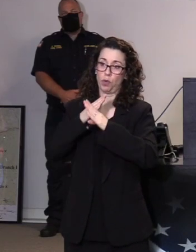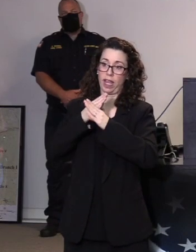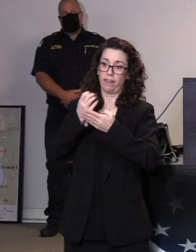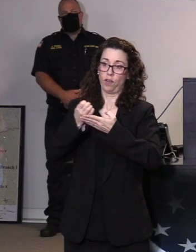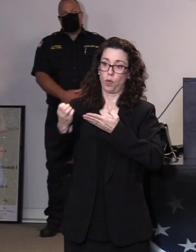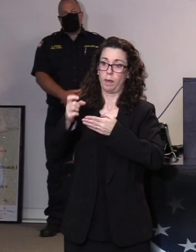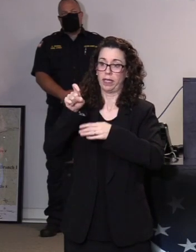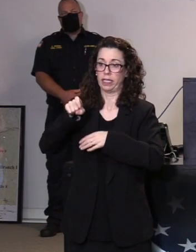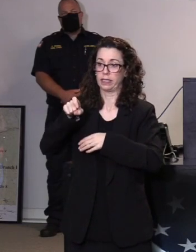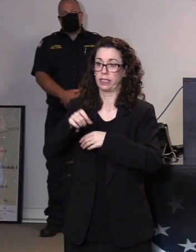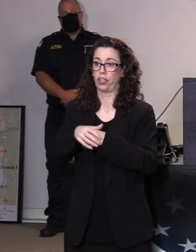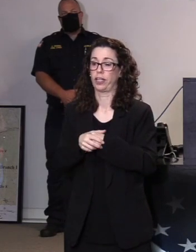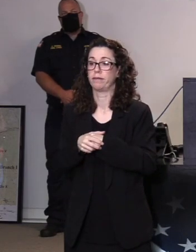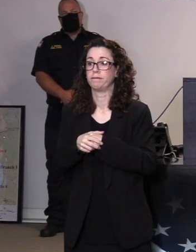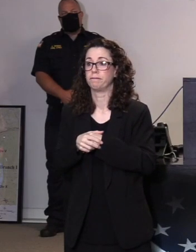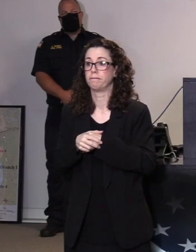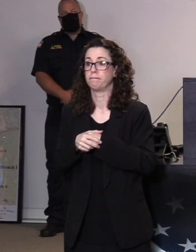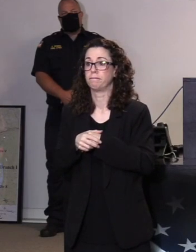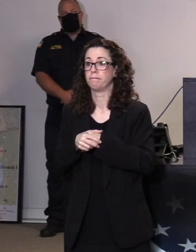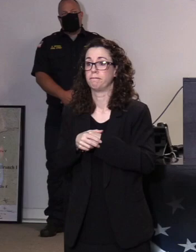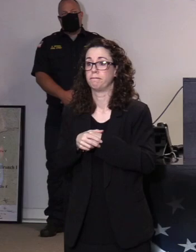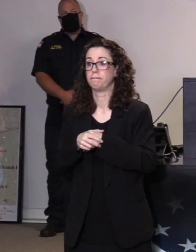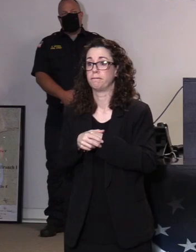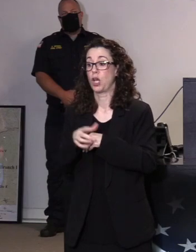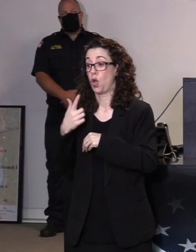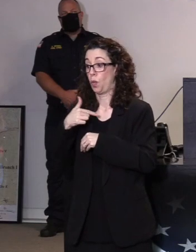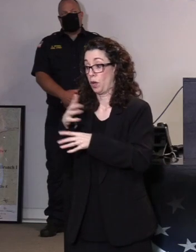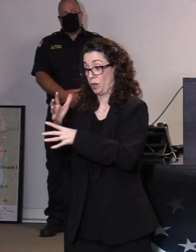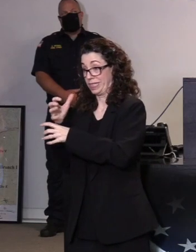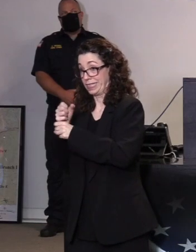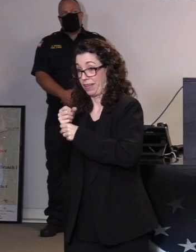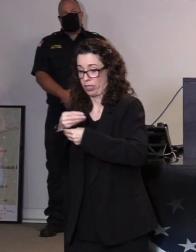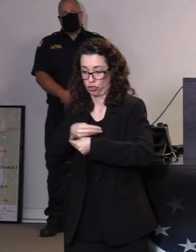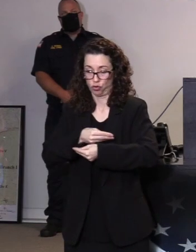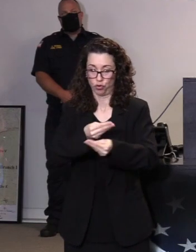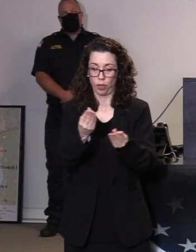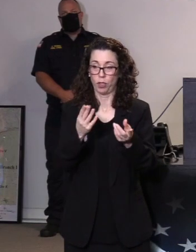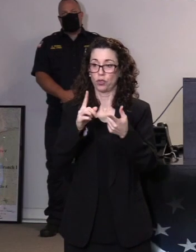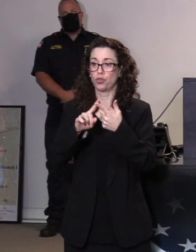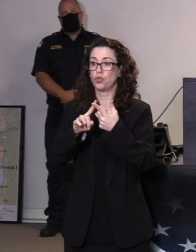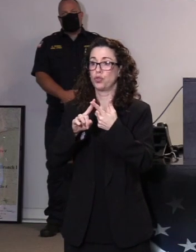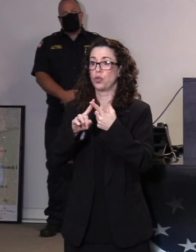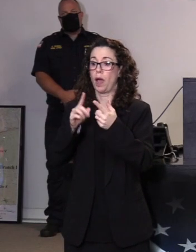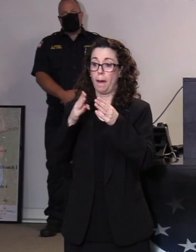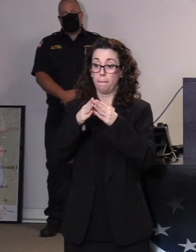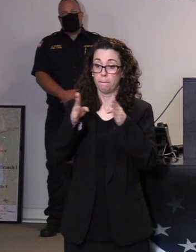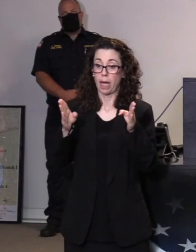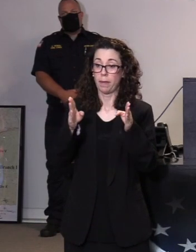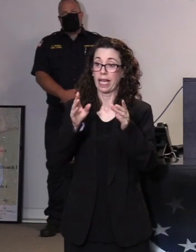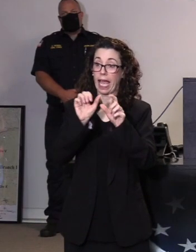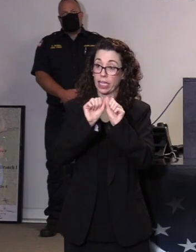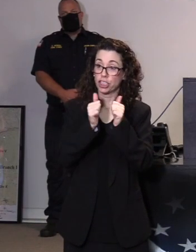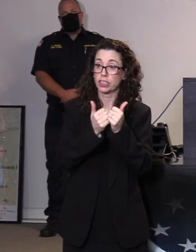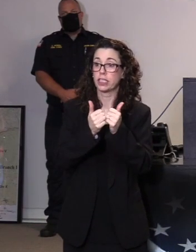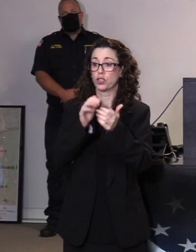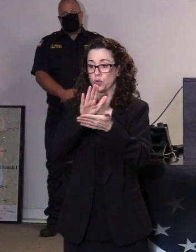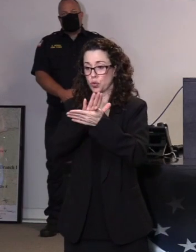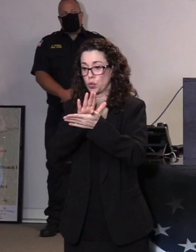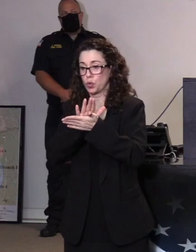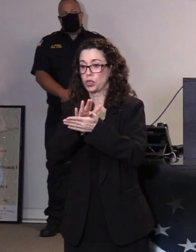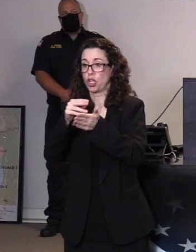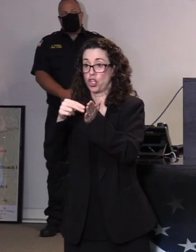We receive and distribute these to public safety agencies, local governments, schools, nursing